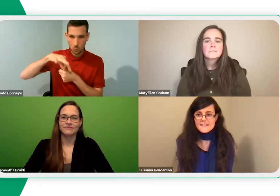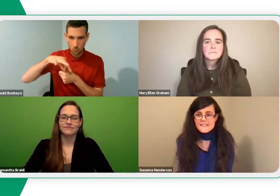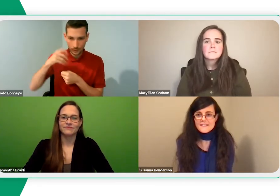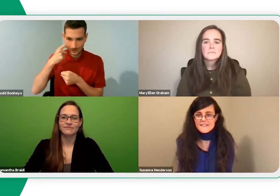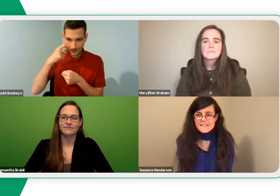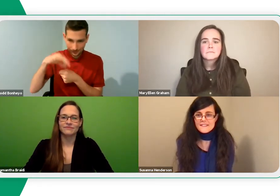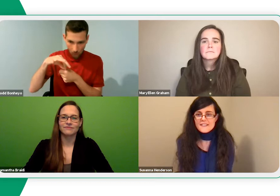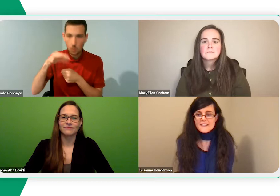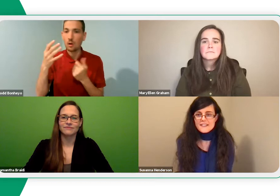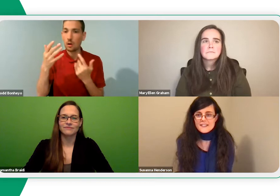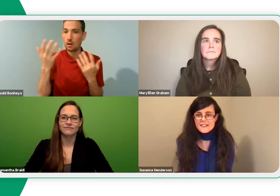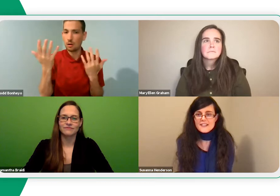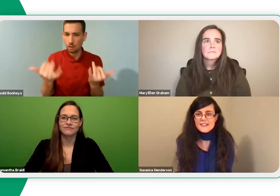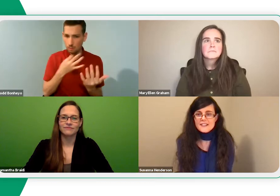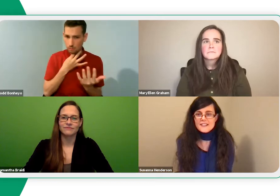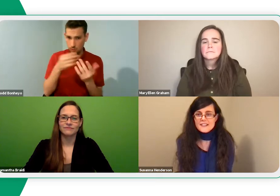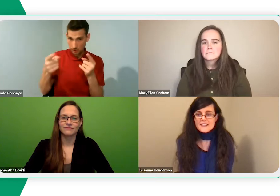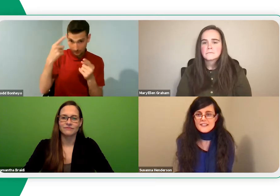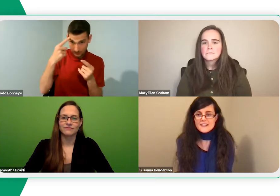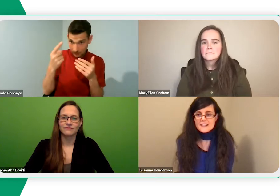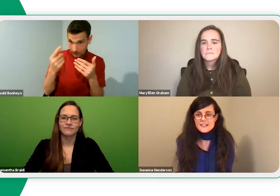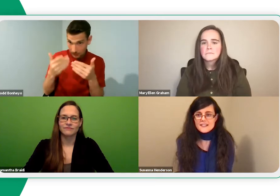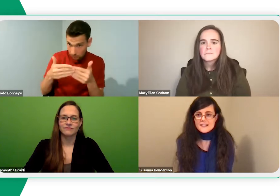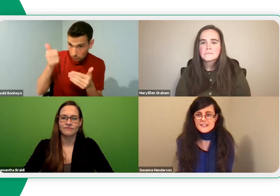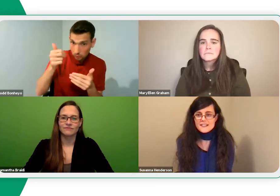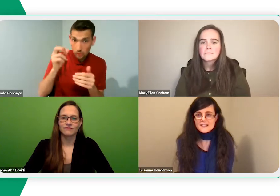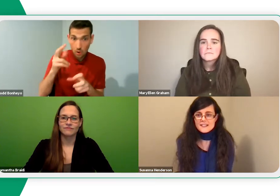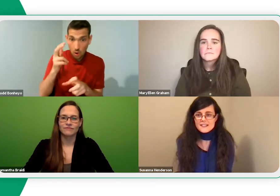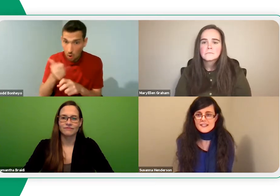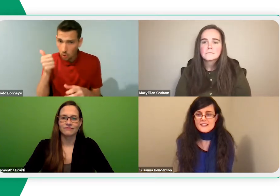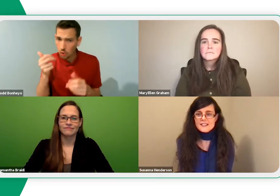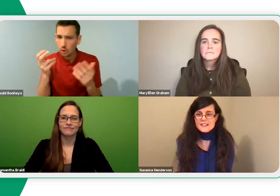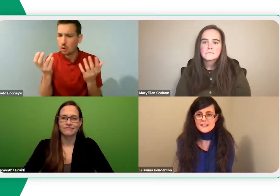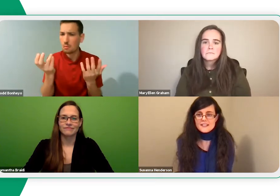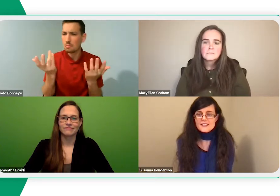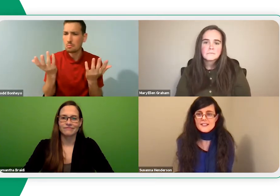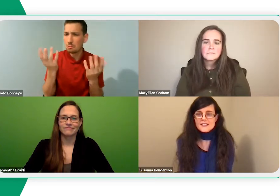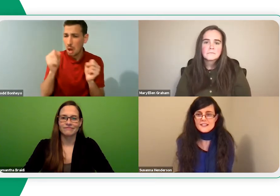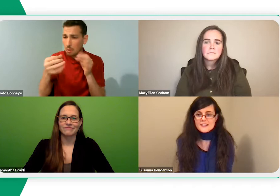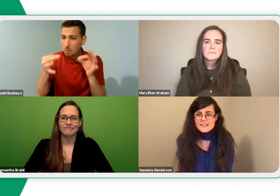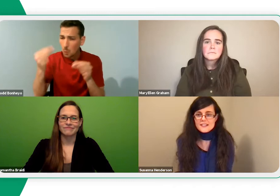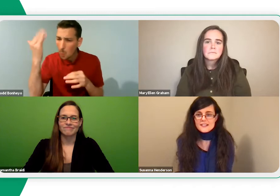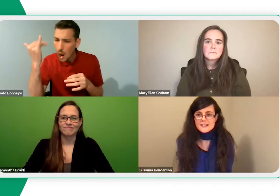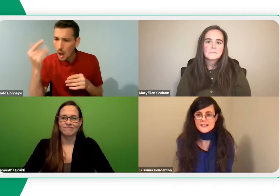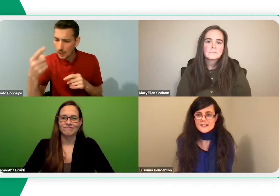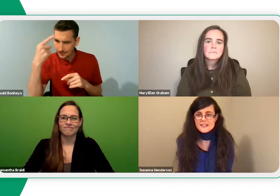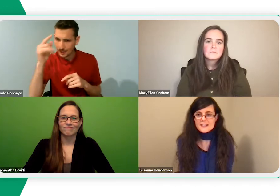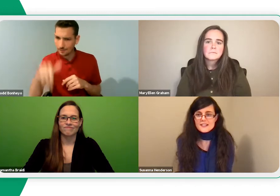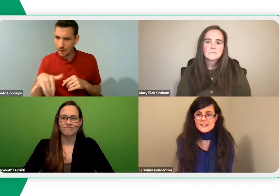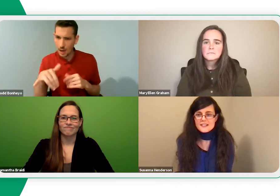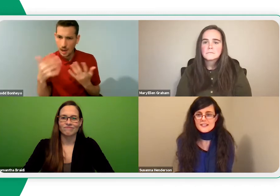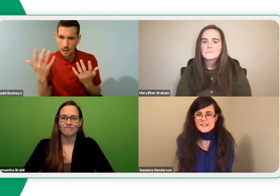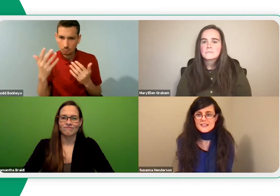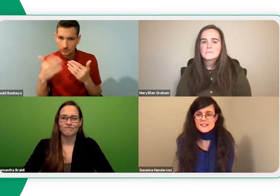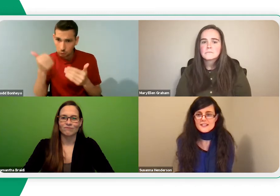And this kind of goes to our recent poll. So for those of you that thought it was easier or harder,